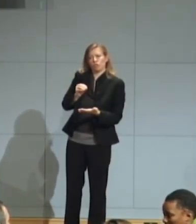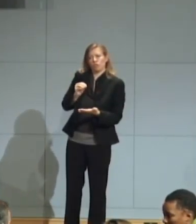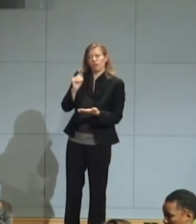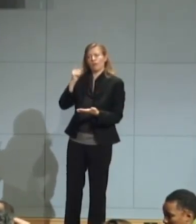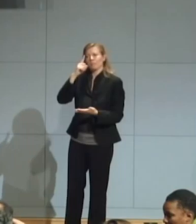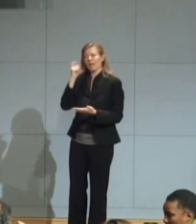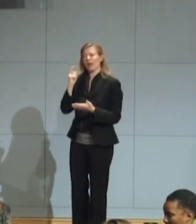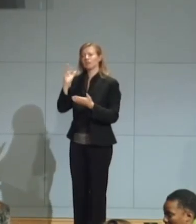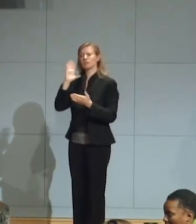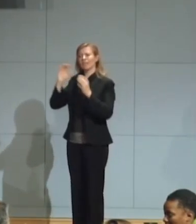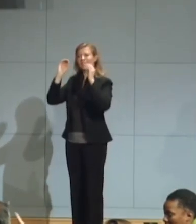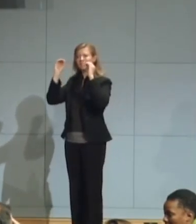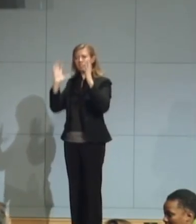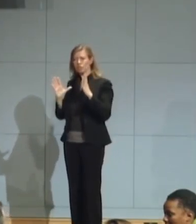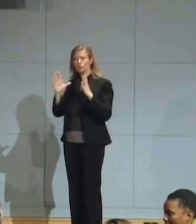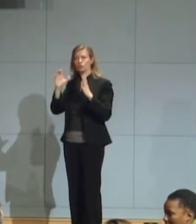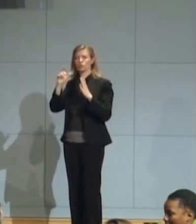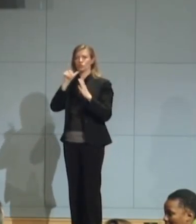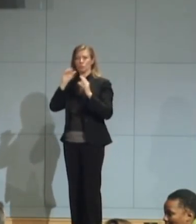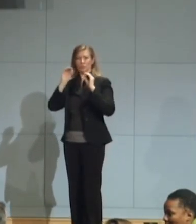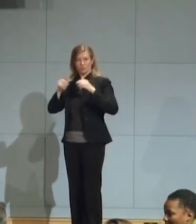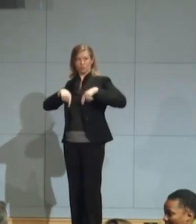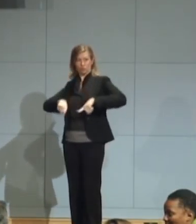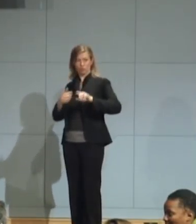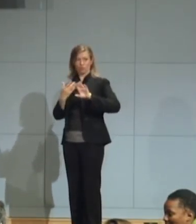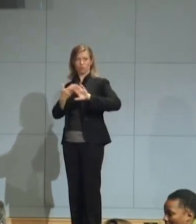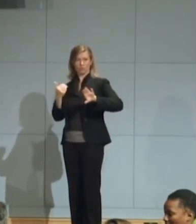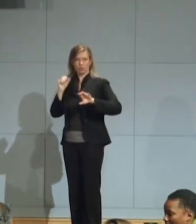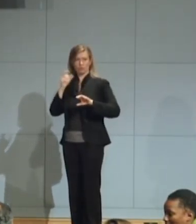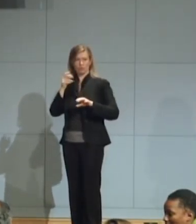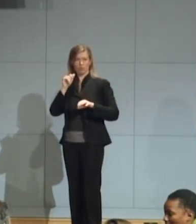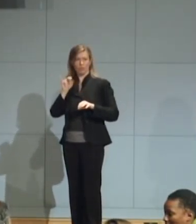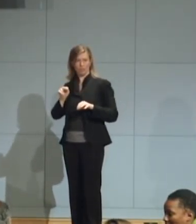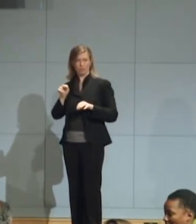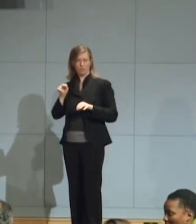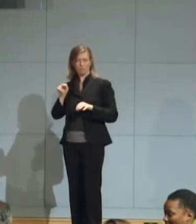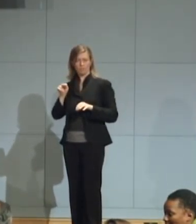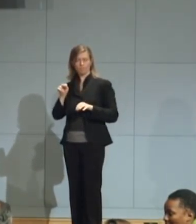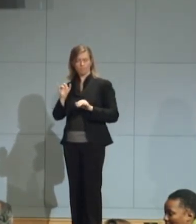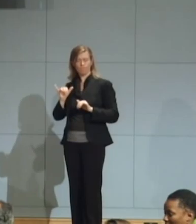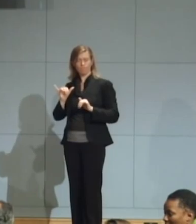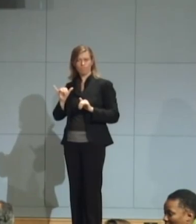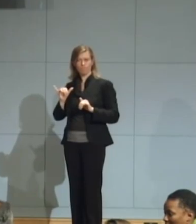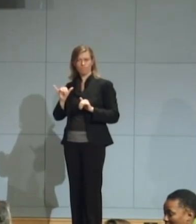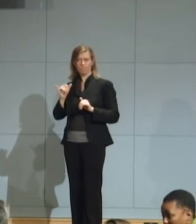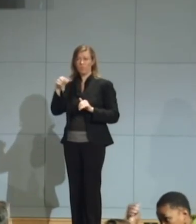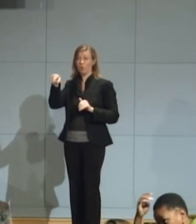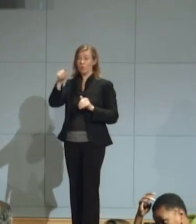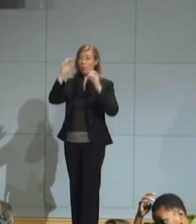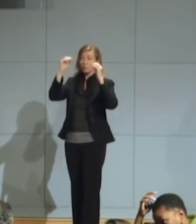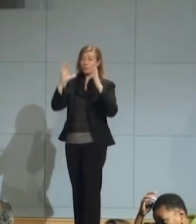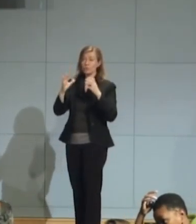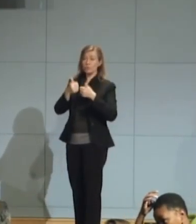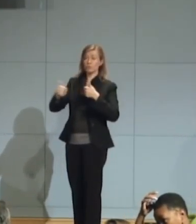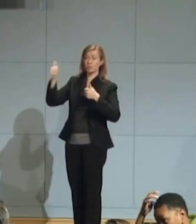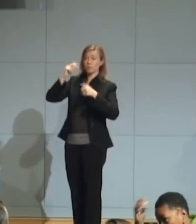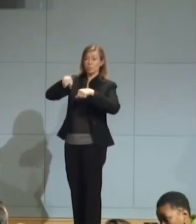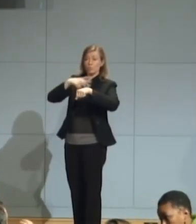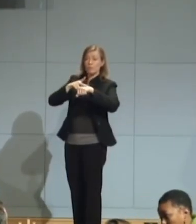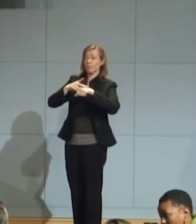and joblessness, that folks west of the Anacostia River have an unemployment rate